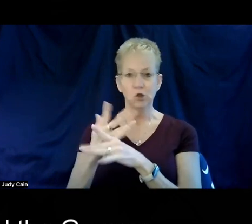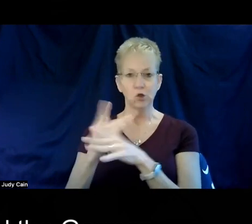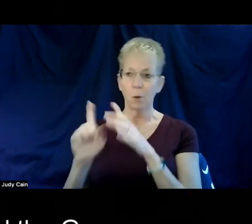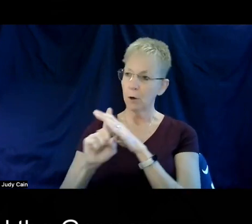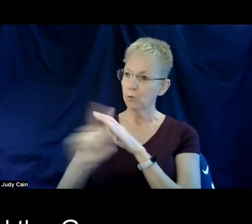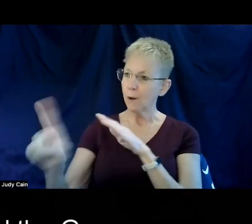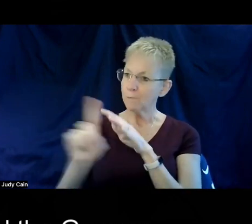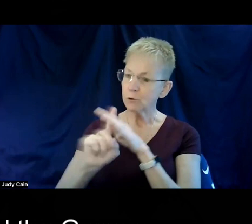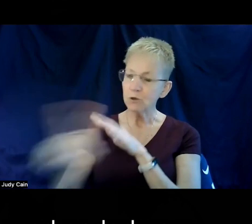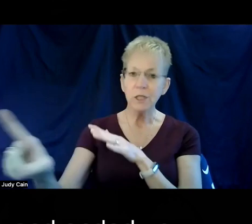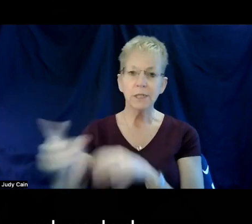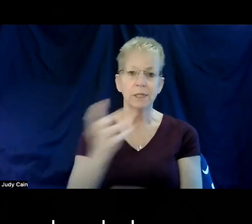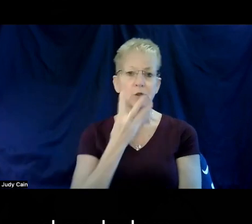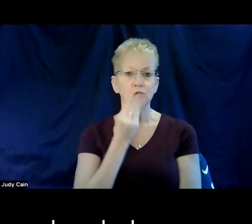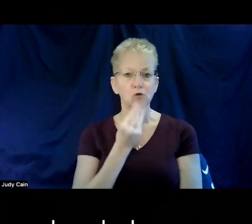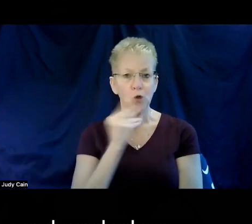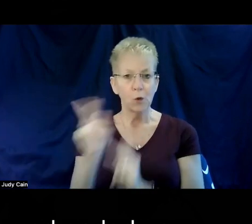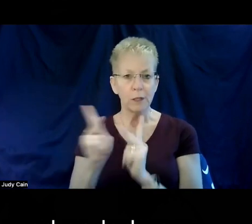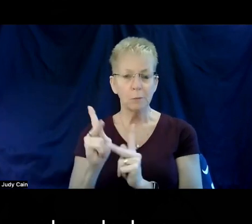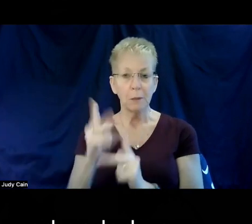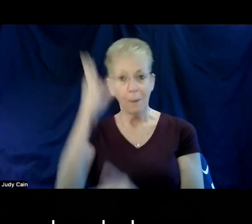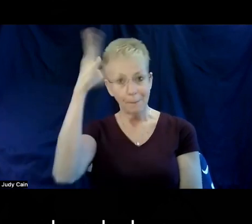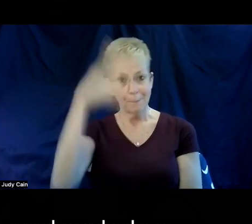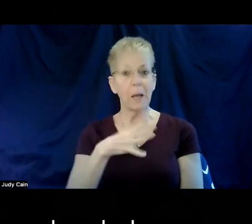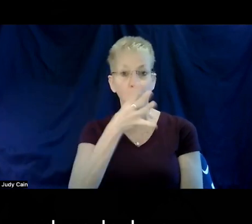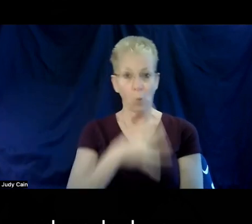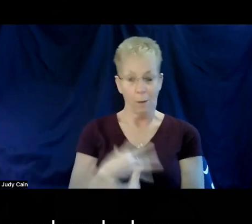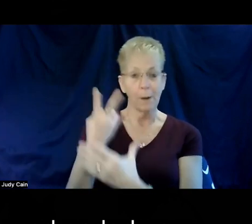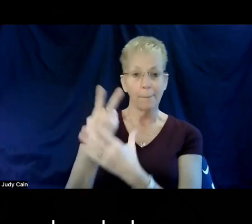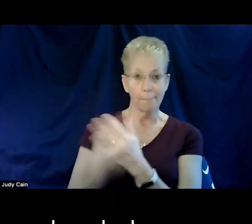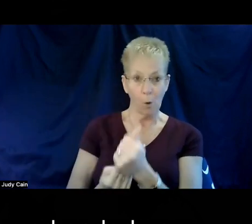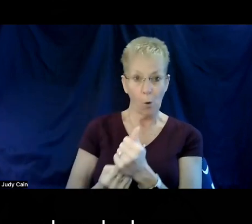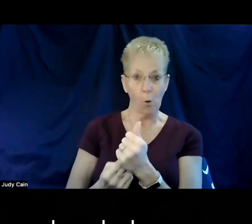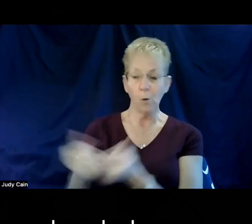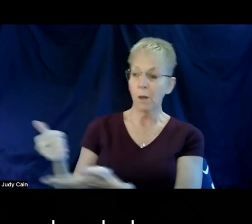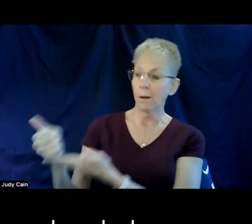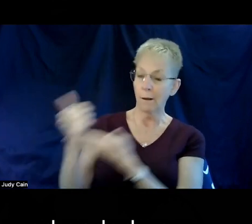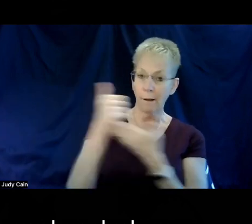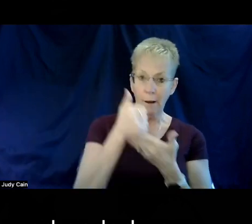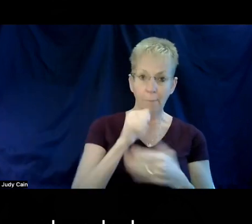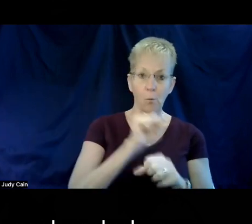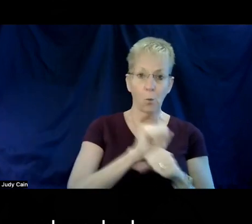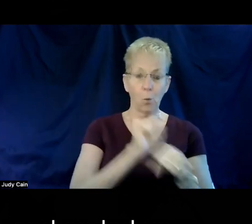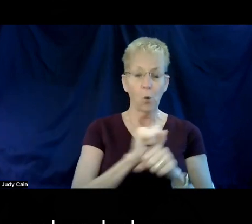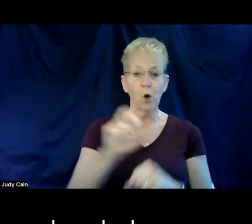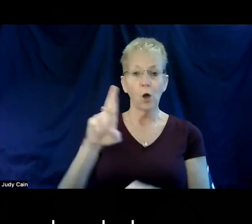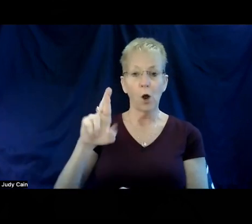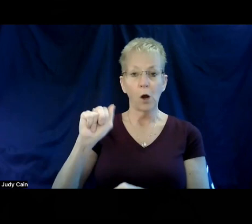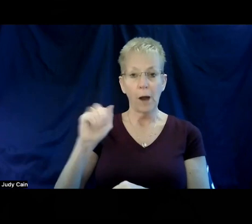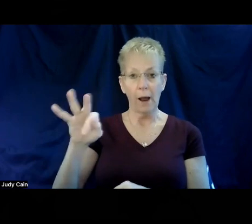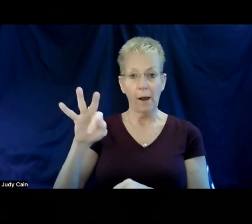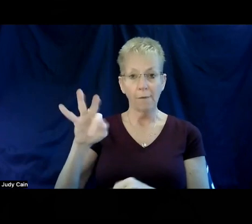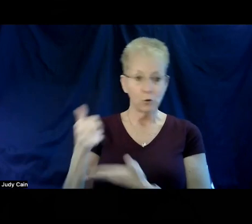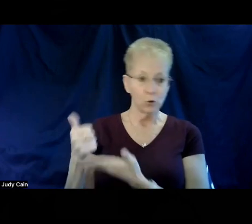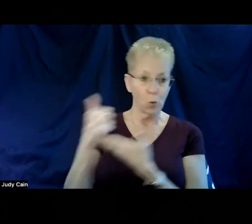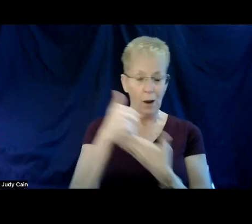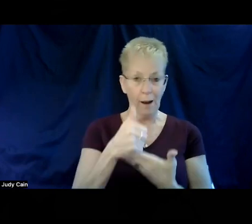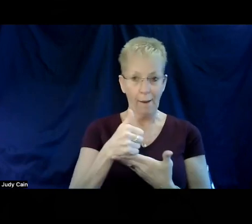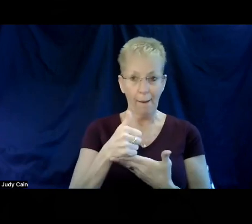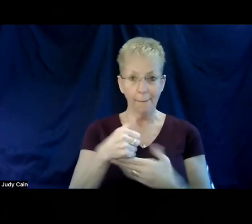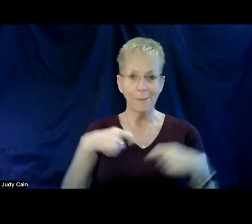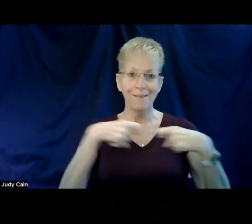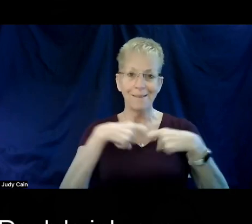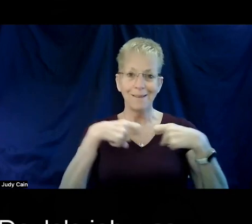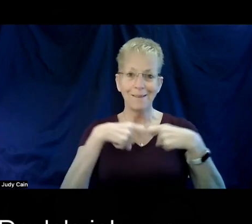Jewish refugees that came out, men and women, and ended up working in this area in an early form of electronic